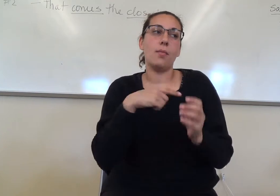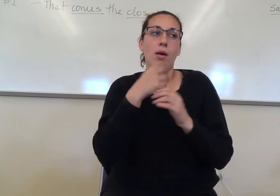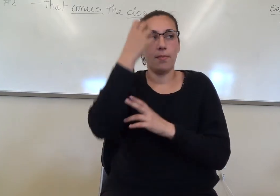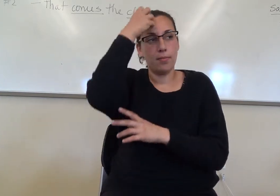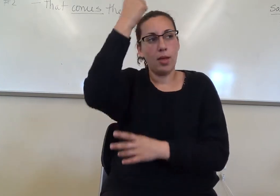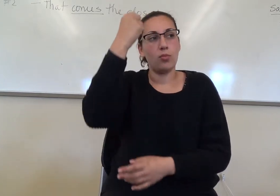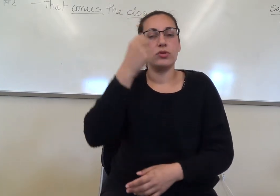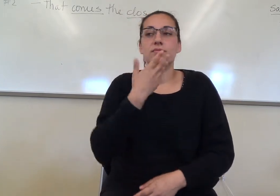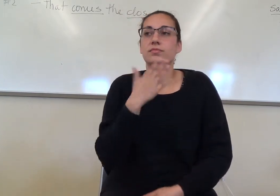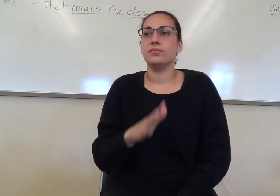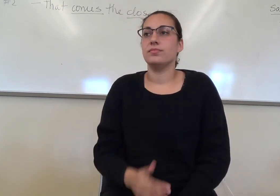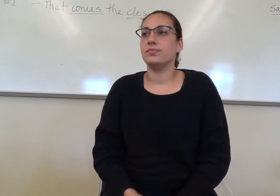ago. Okay,